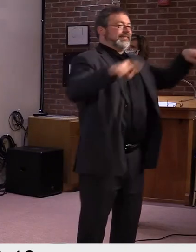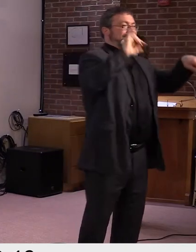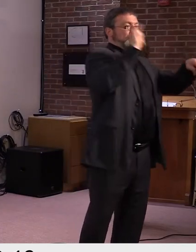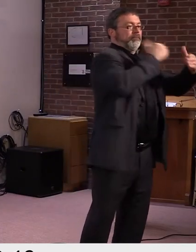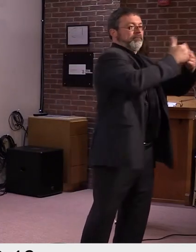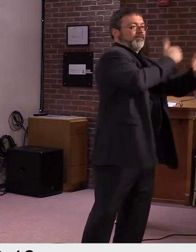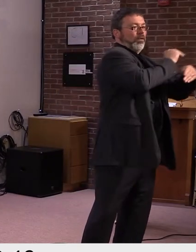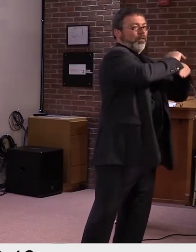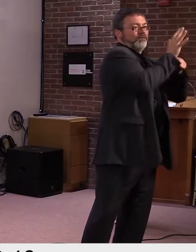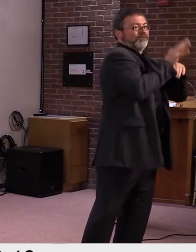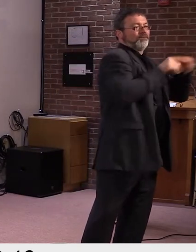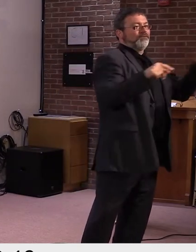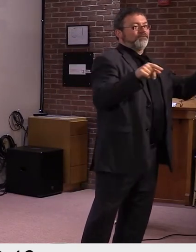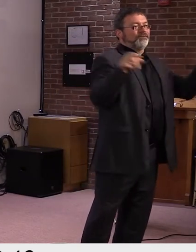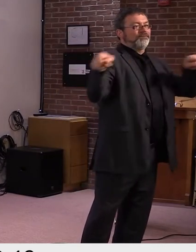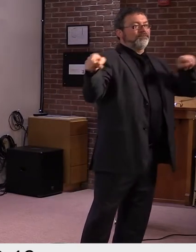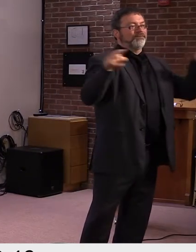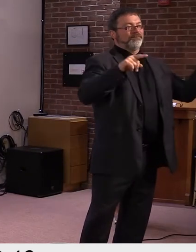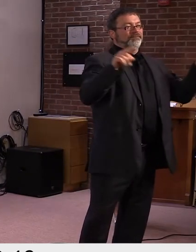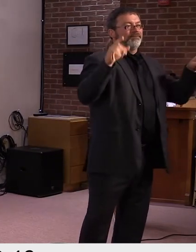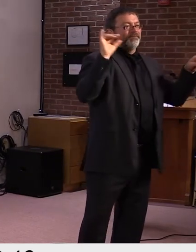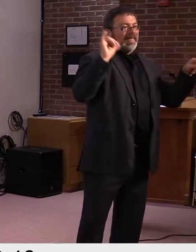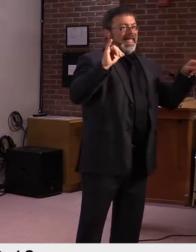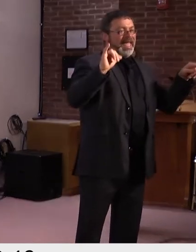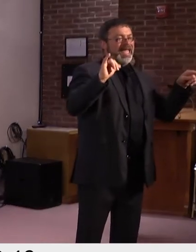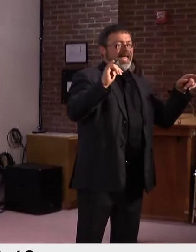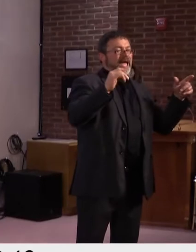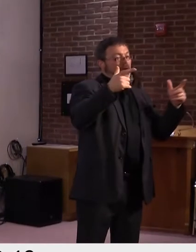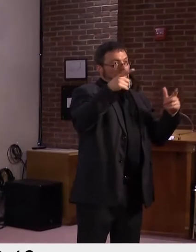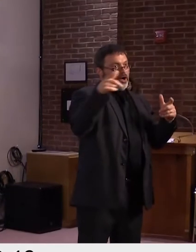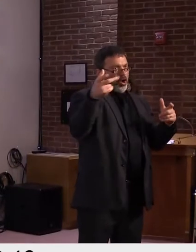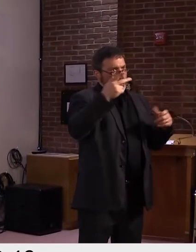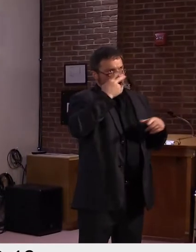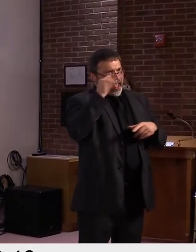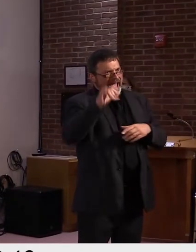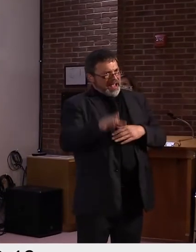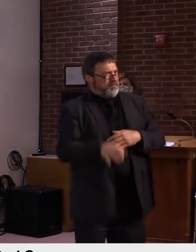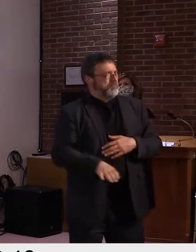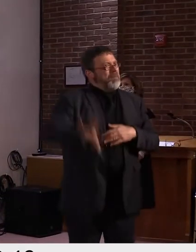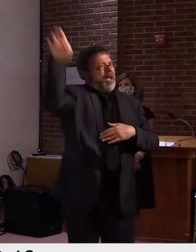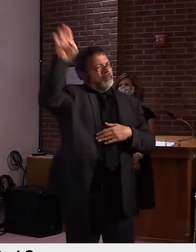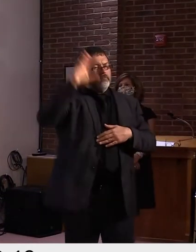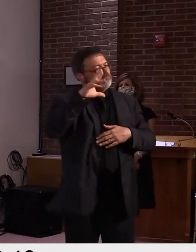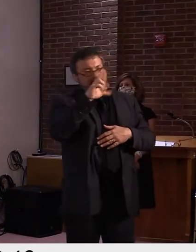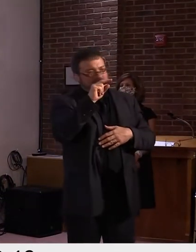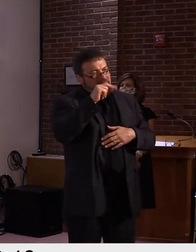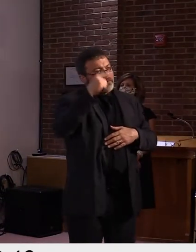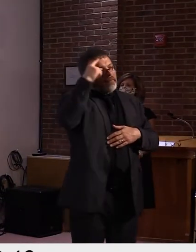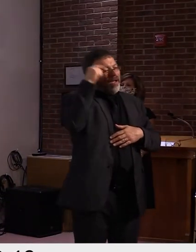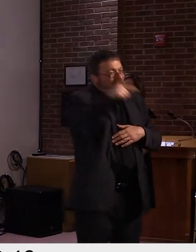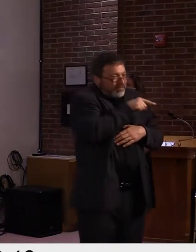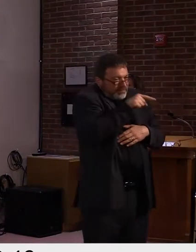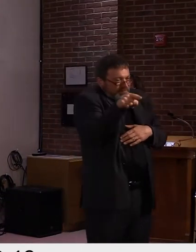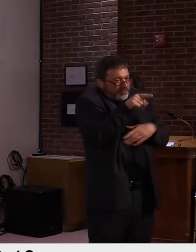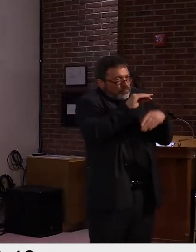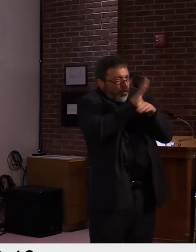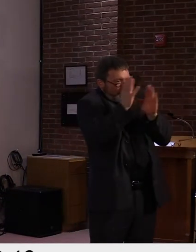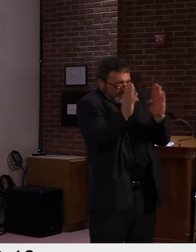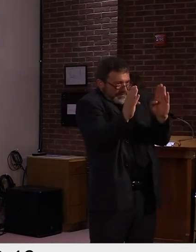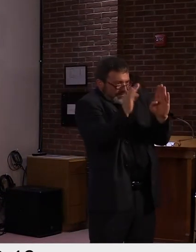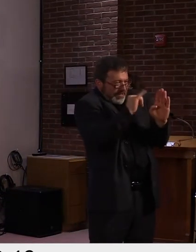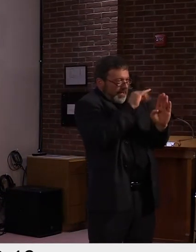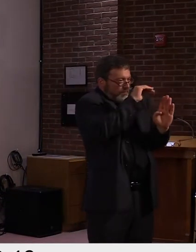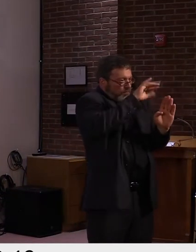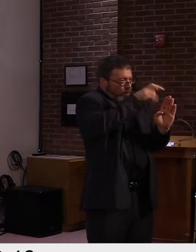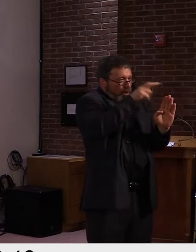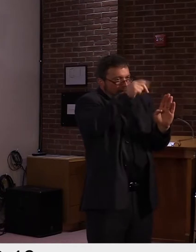began. But it looks like in April there were 17 fatal overdoses, April 2020, and in April